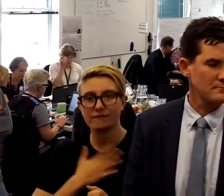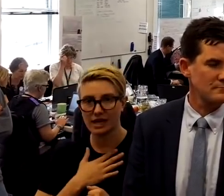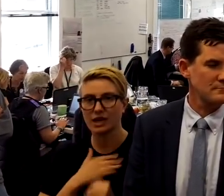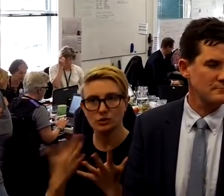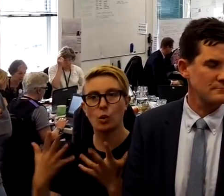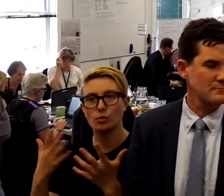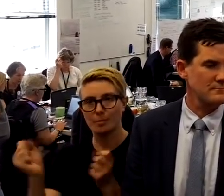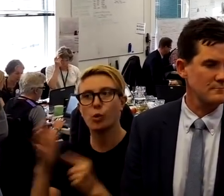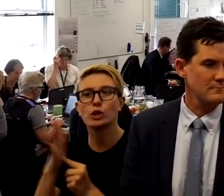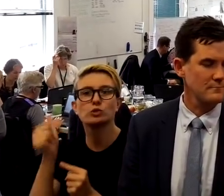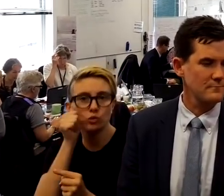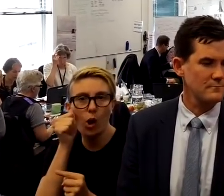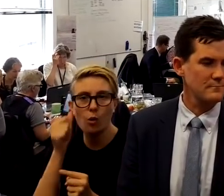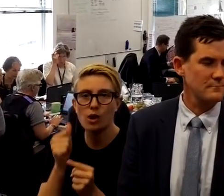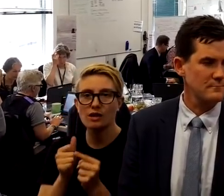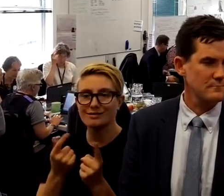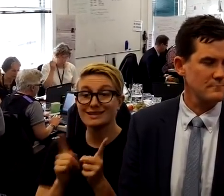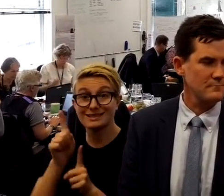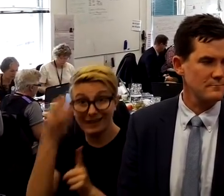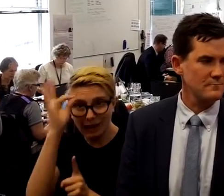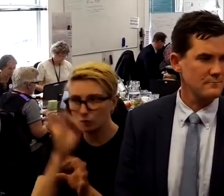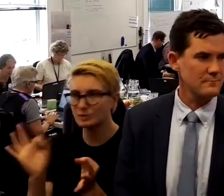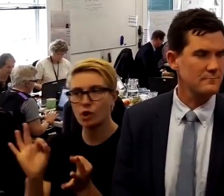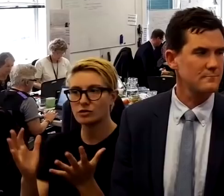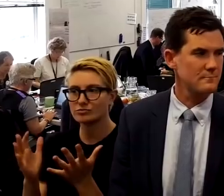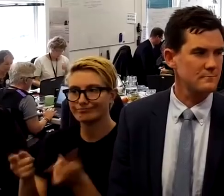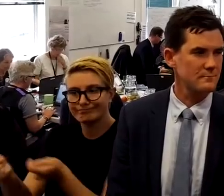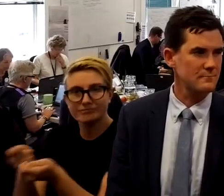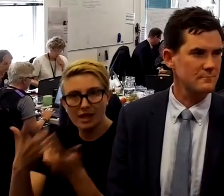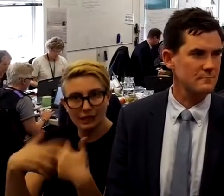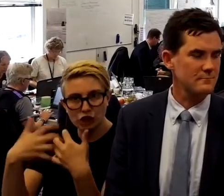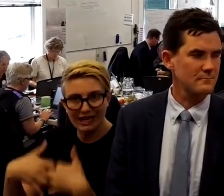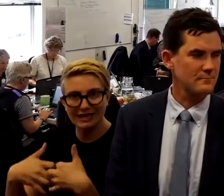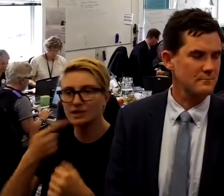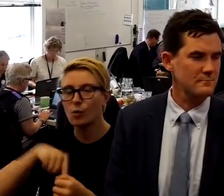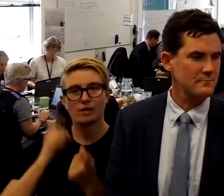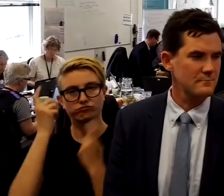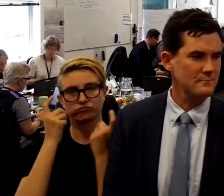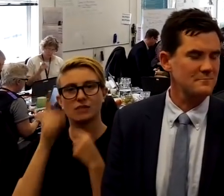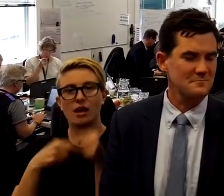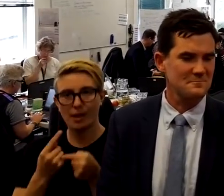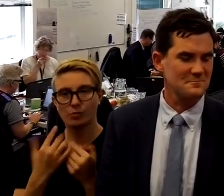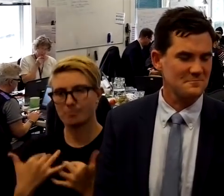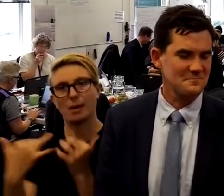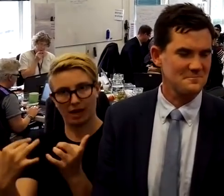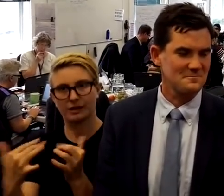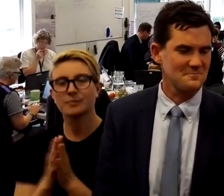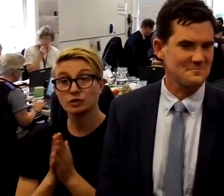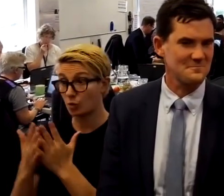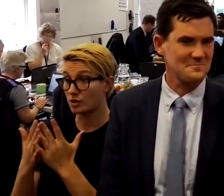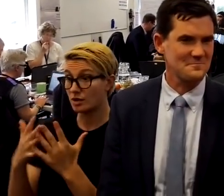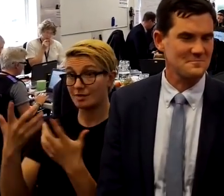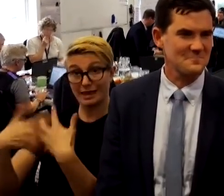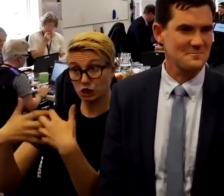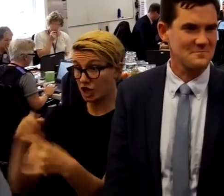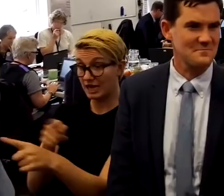as information is coming to hand, we're actually feeding that into our system. And look, the engineers in the city have been phenomenally good, so they're keeping us up to speed